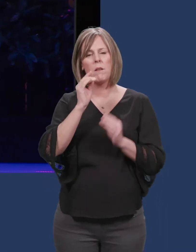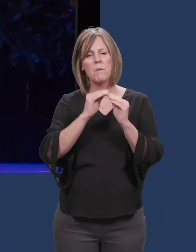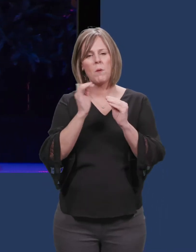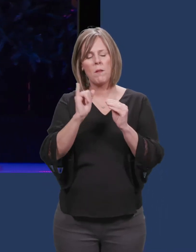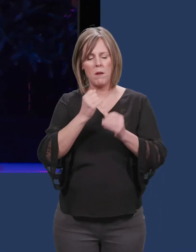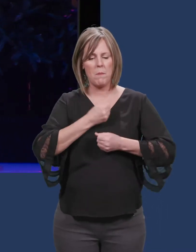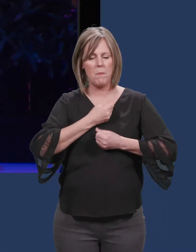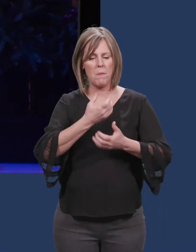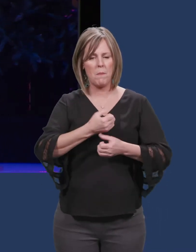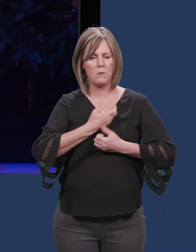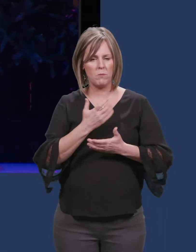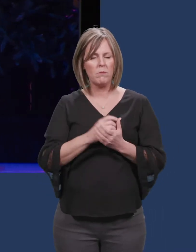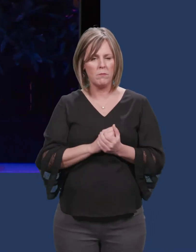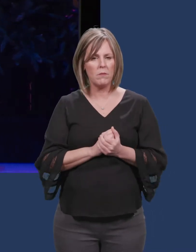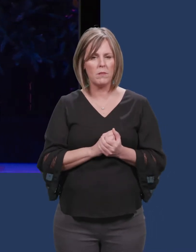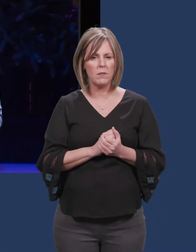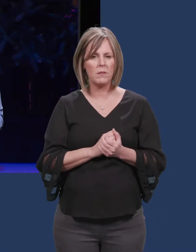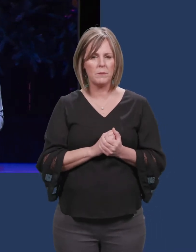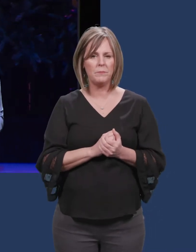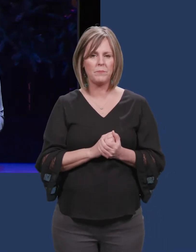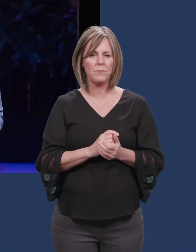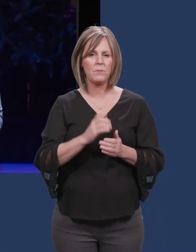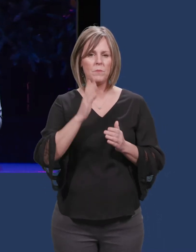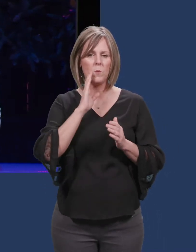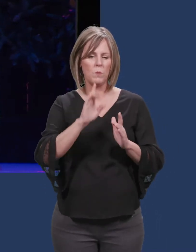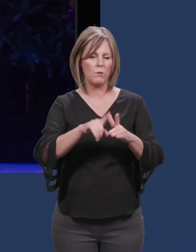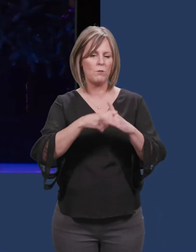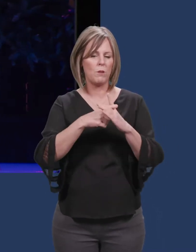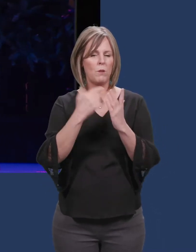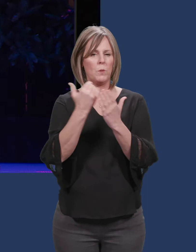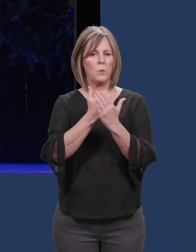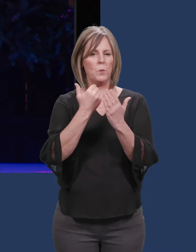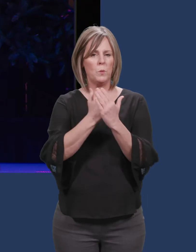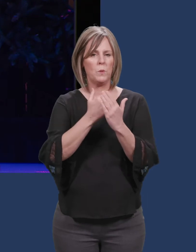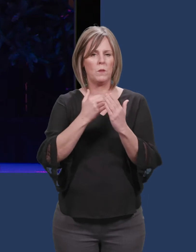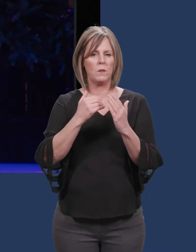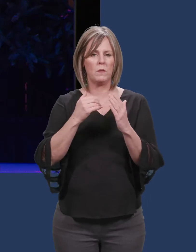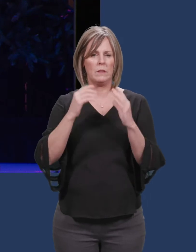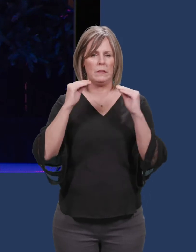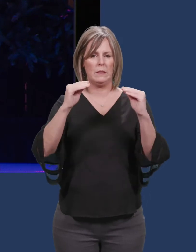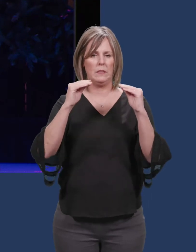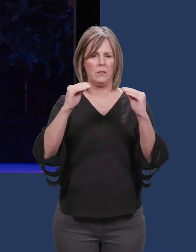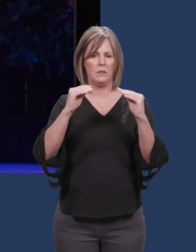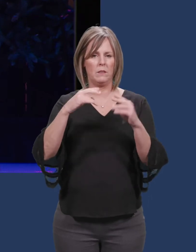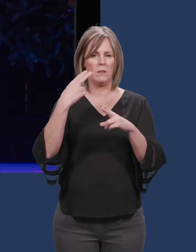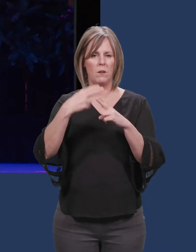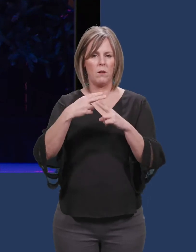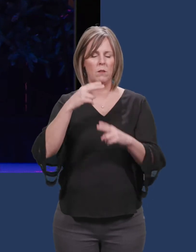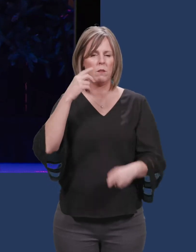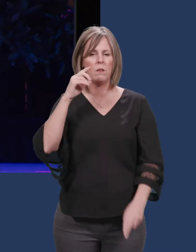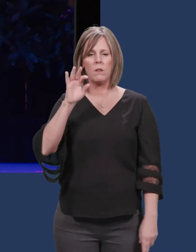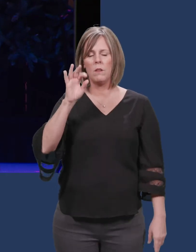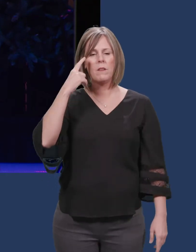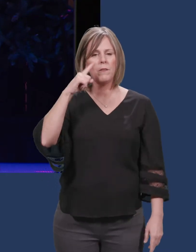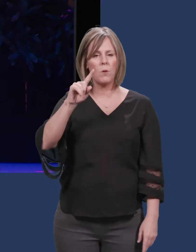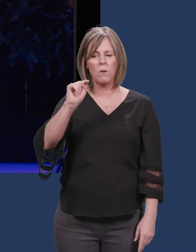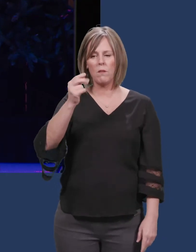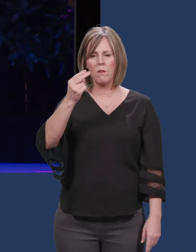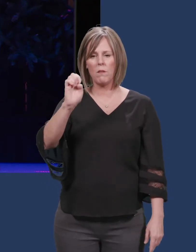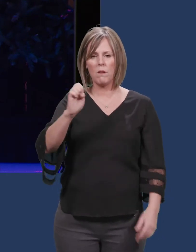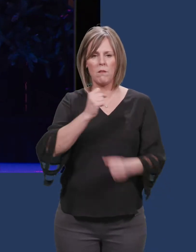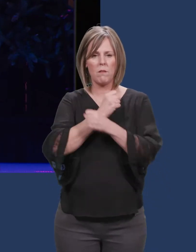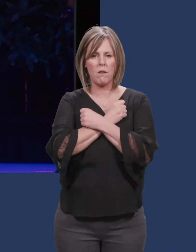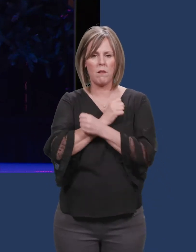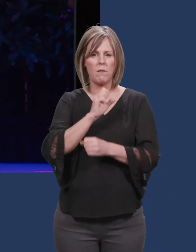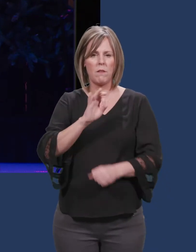put together. And we're going to start a new sermon series today. It's called For the Love of God. And in this sermon series,